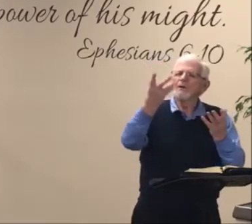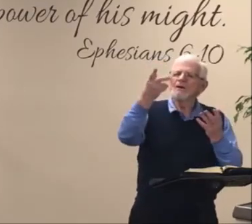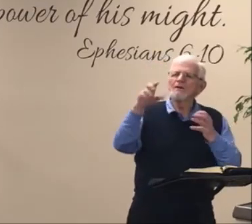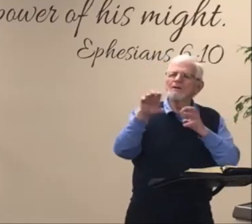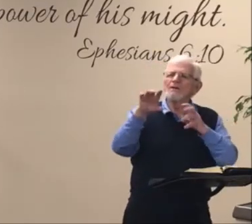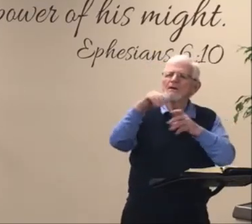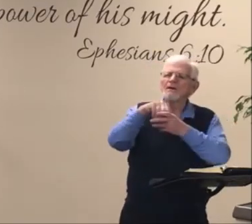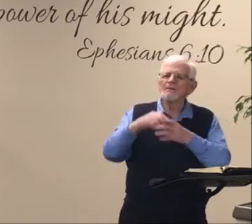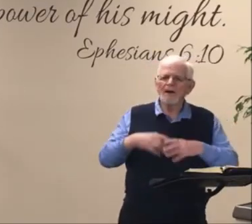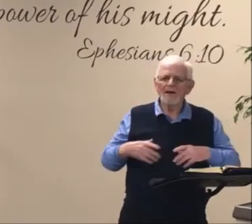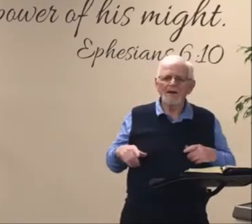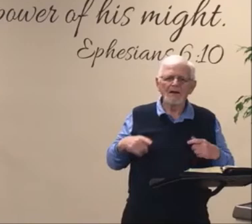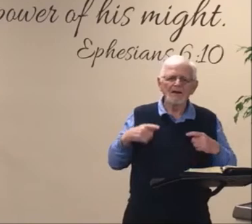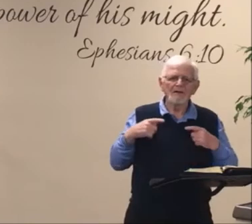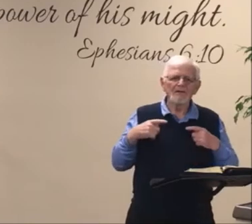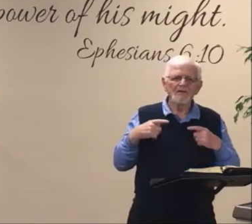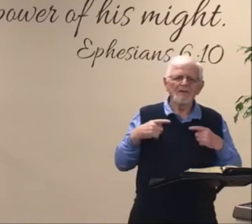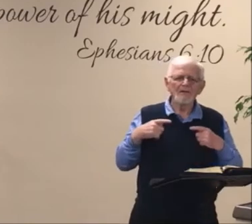my life?